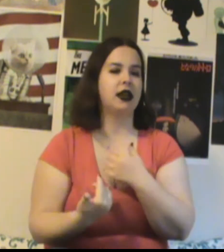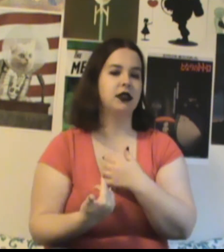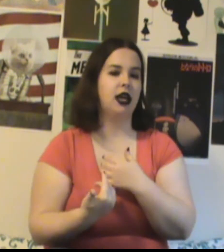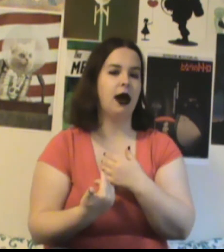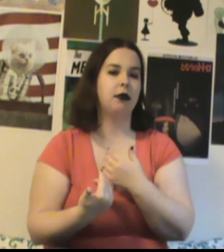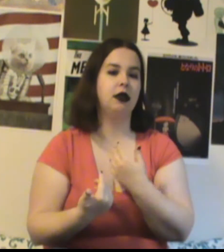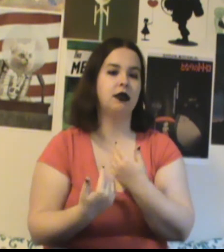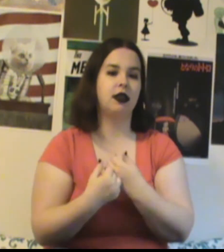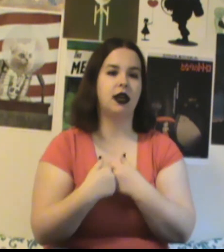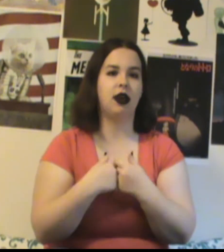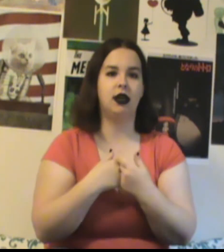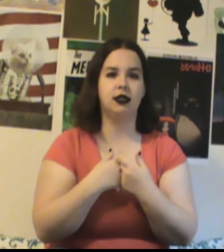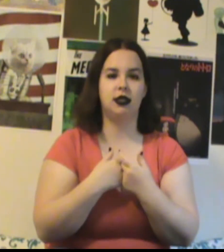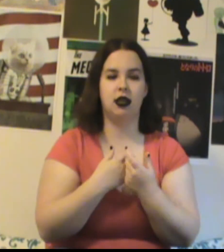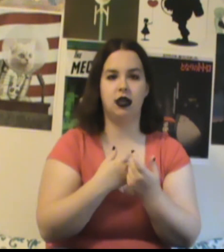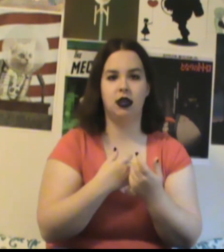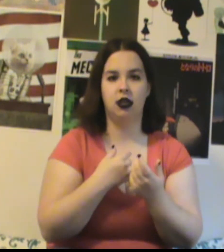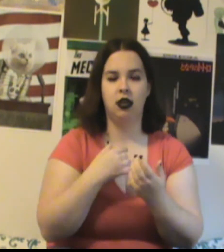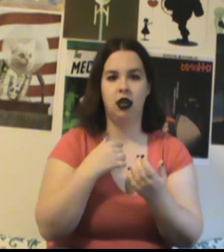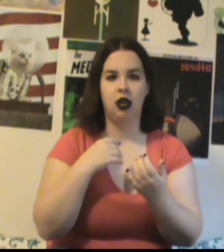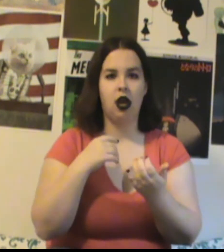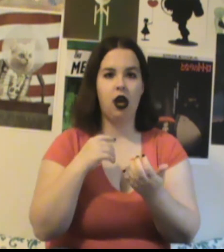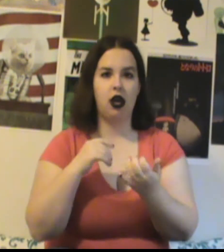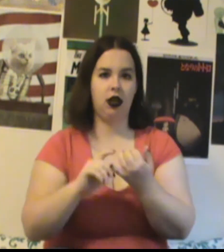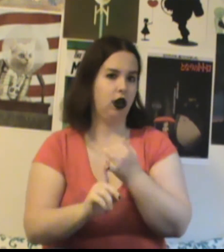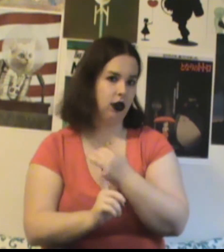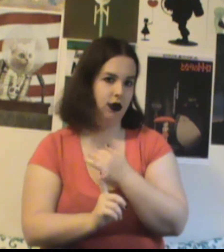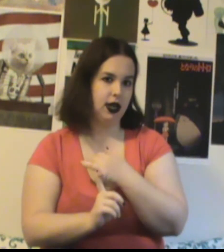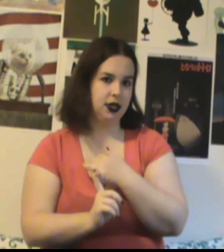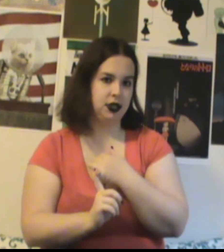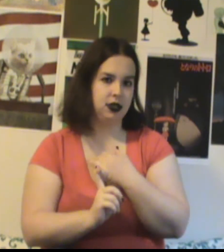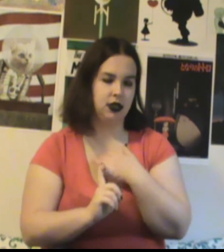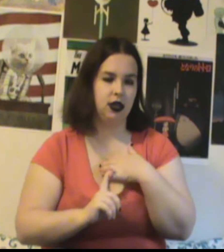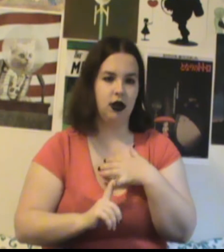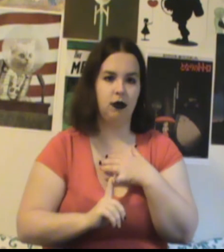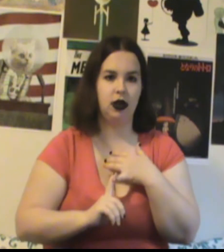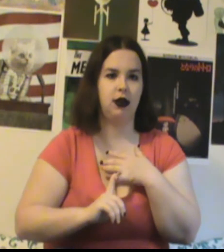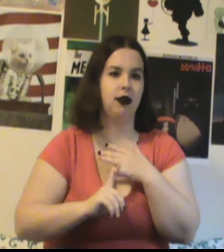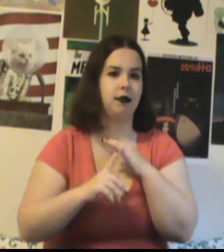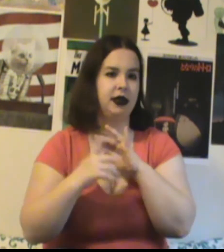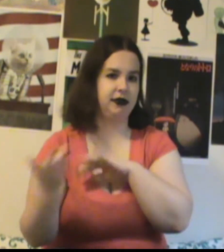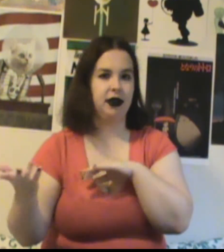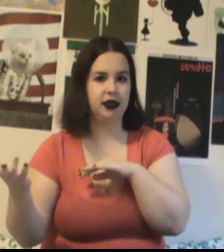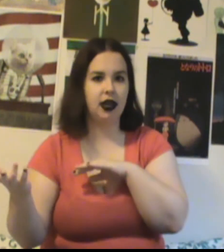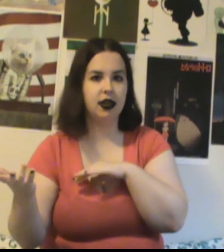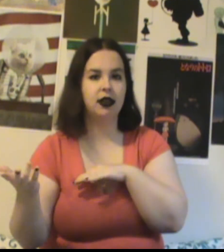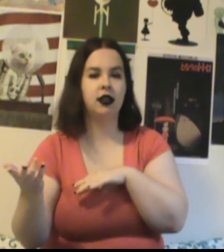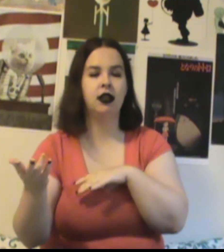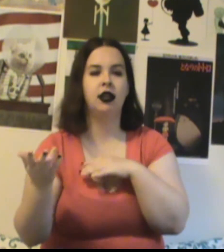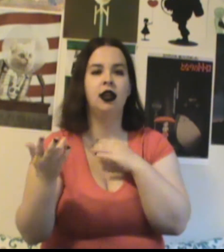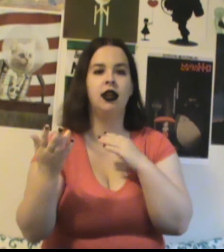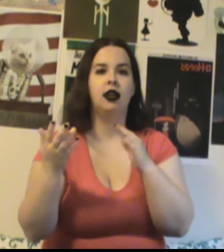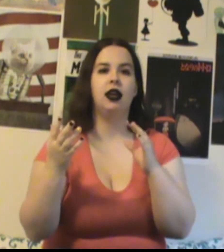actually happened that caused the car crash where her best friend died,